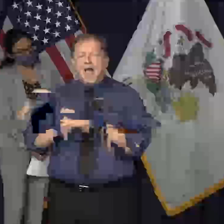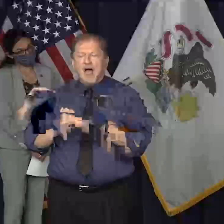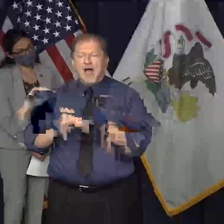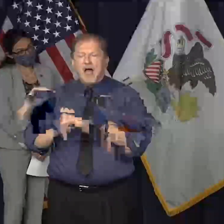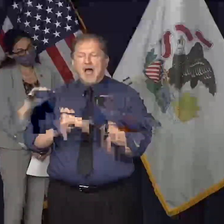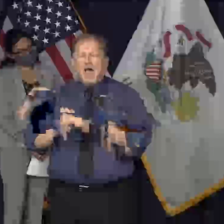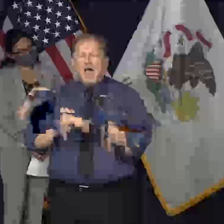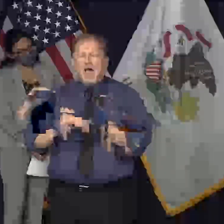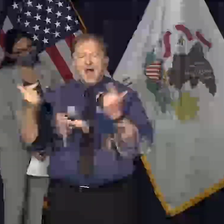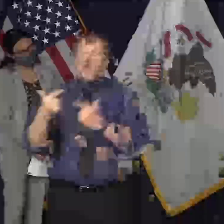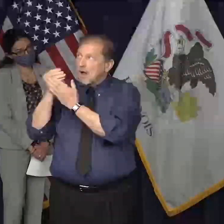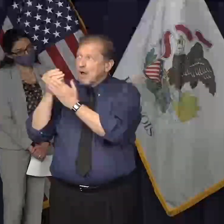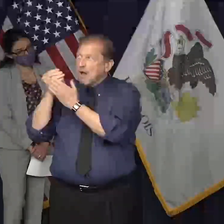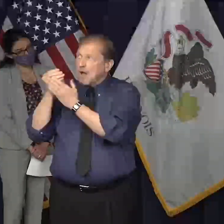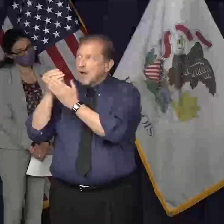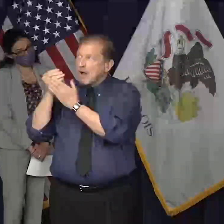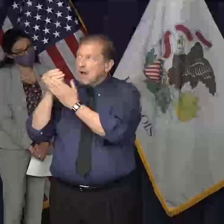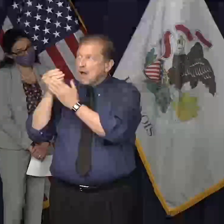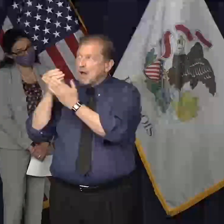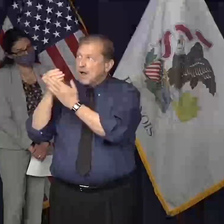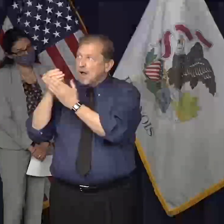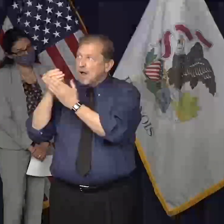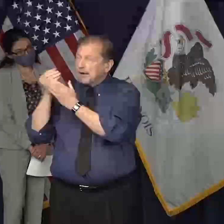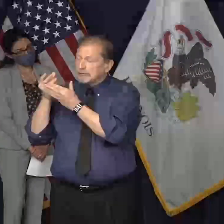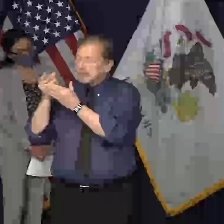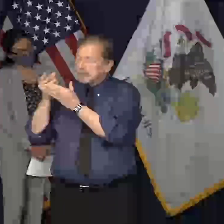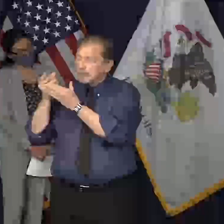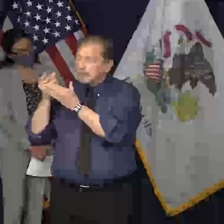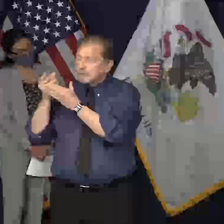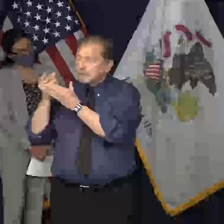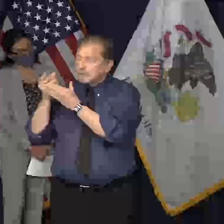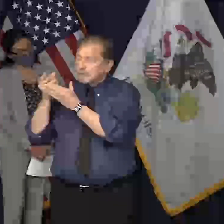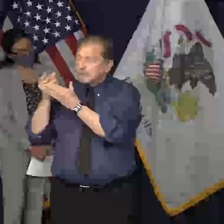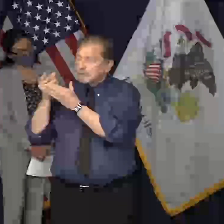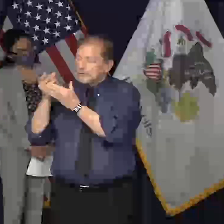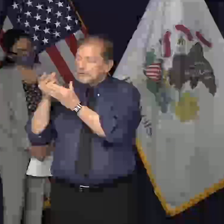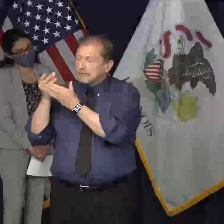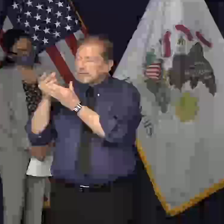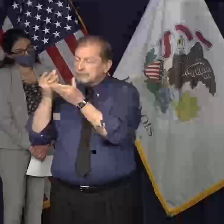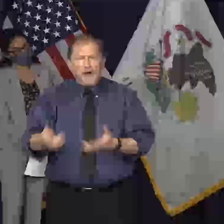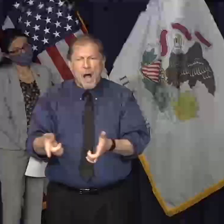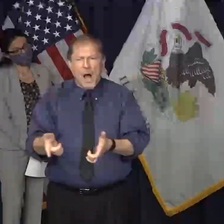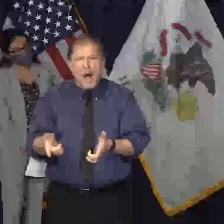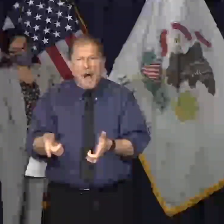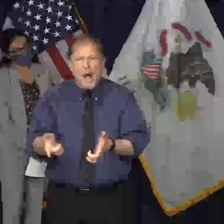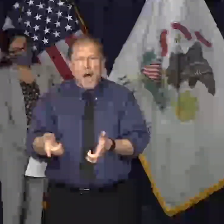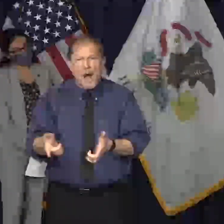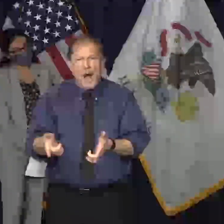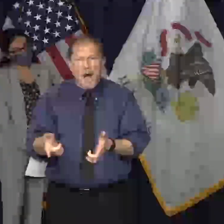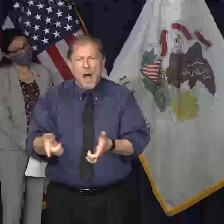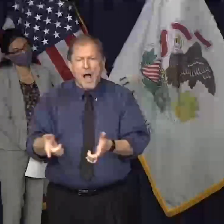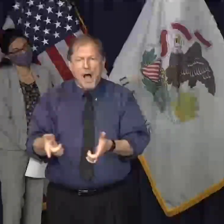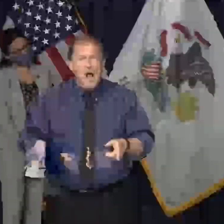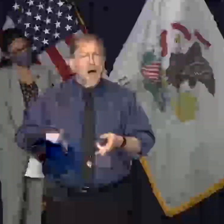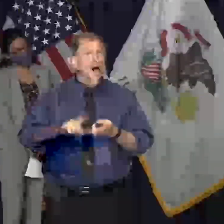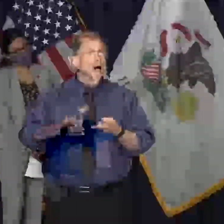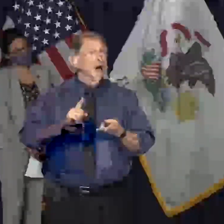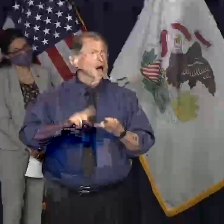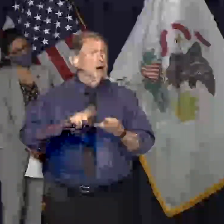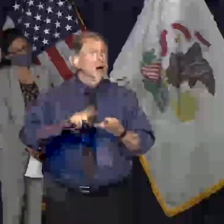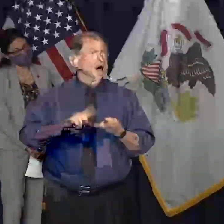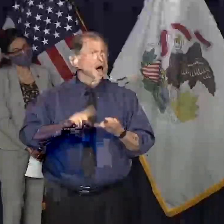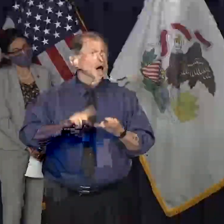services to patients with limited English proficiency. But in practice, some are better equipped than